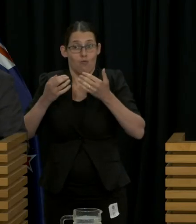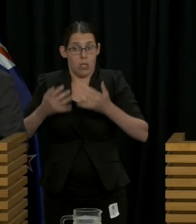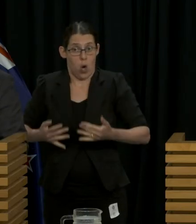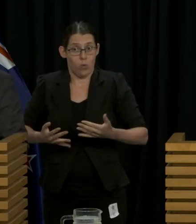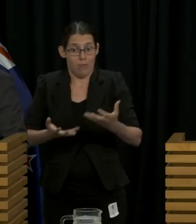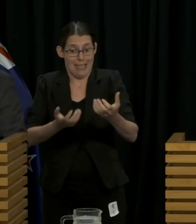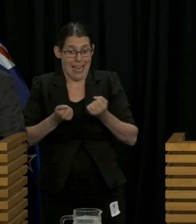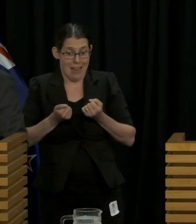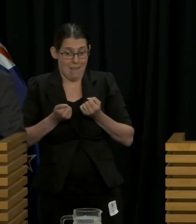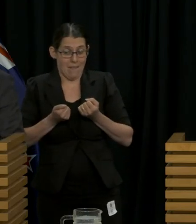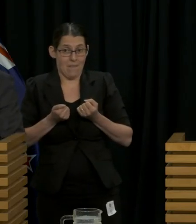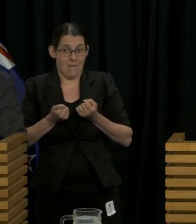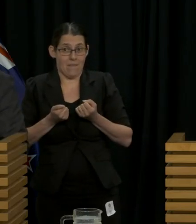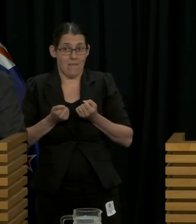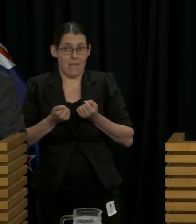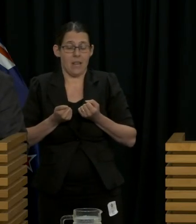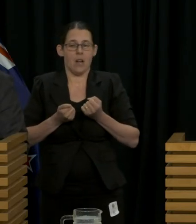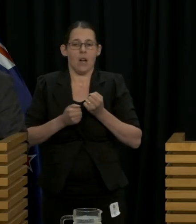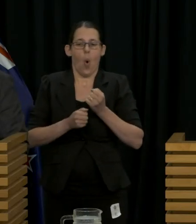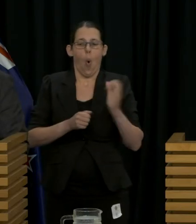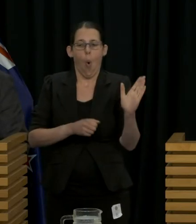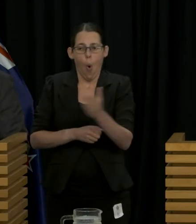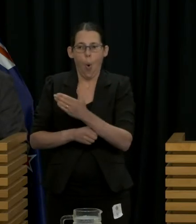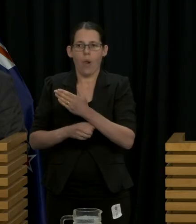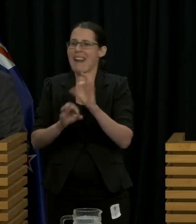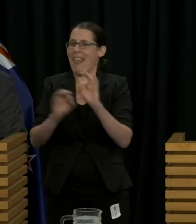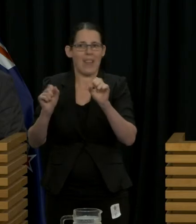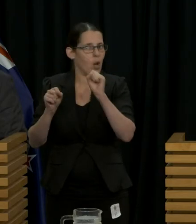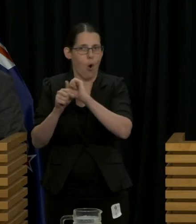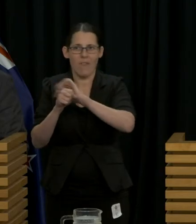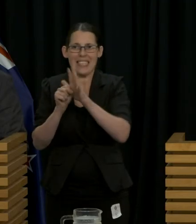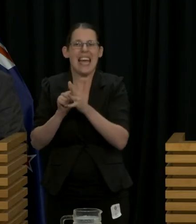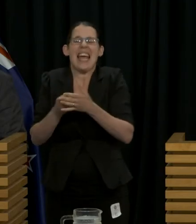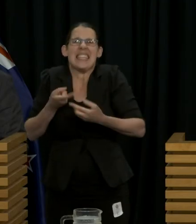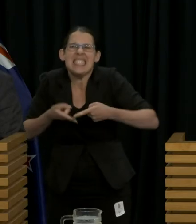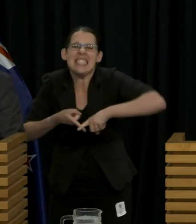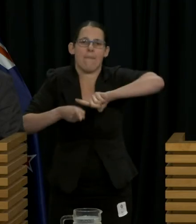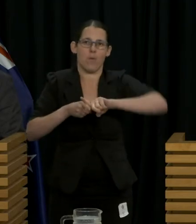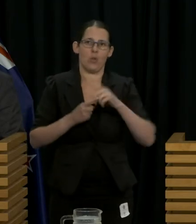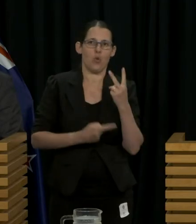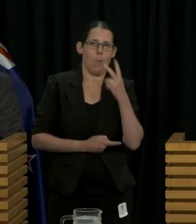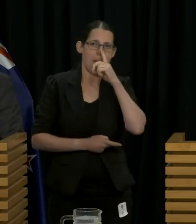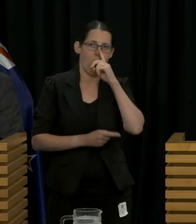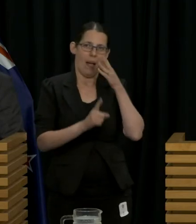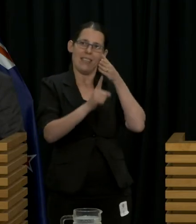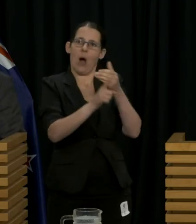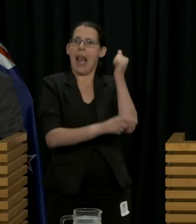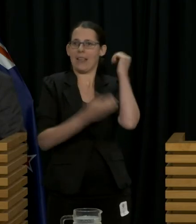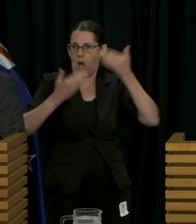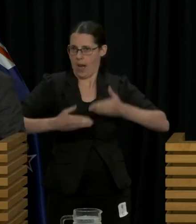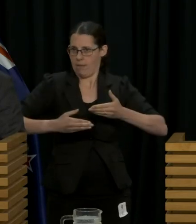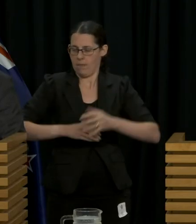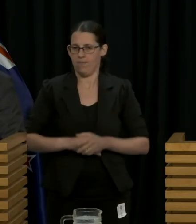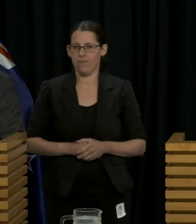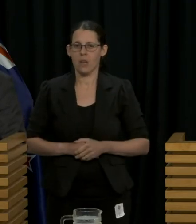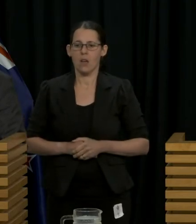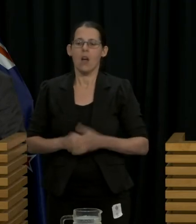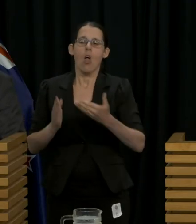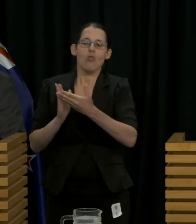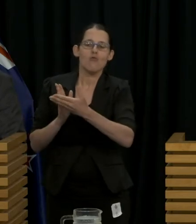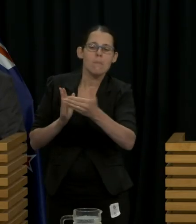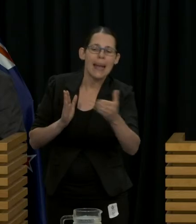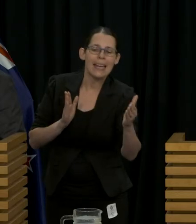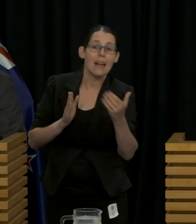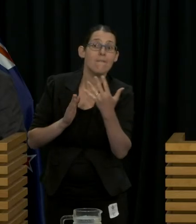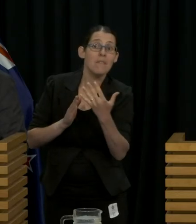from the 2 that we indicated last night. We're awaiting results from the remaining